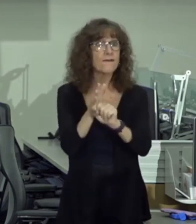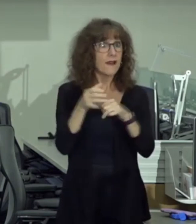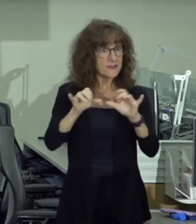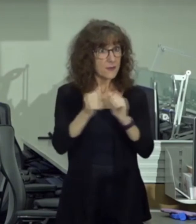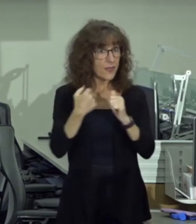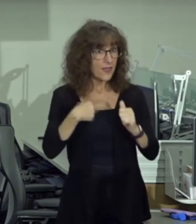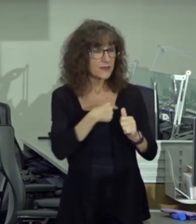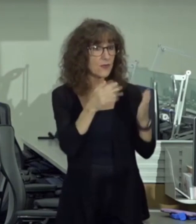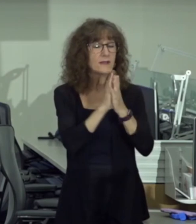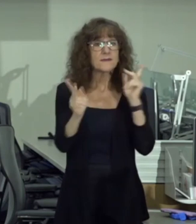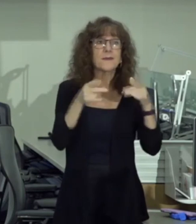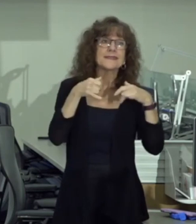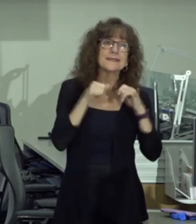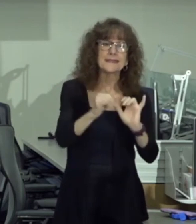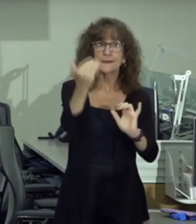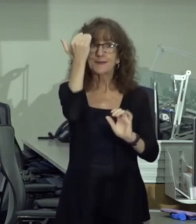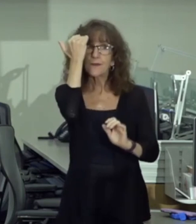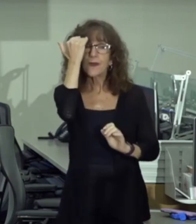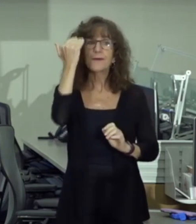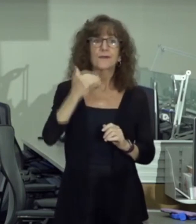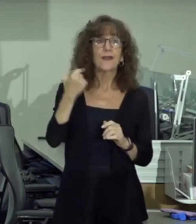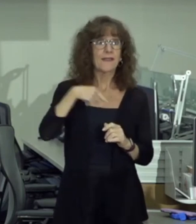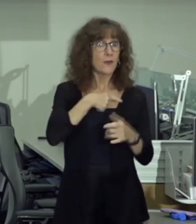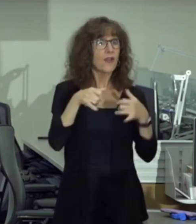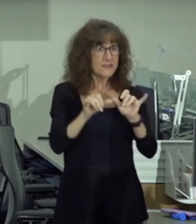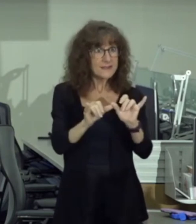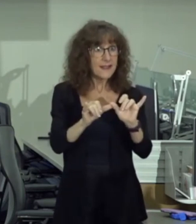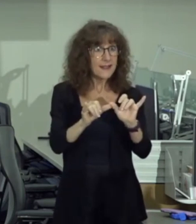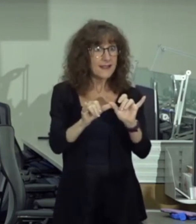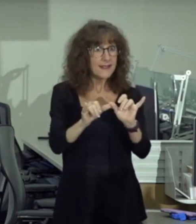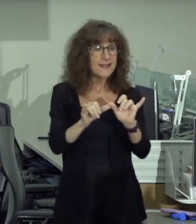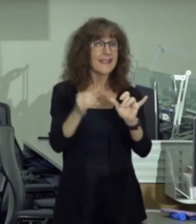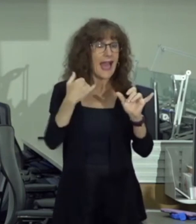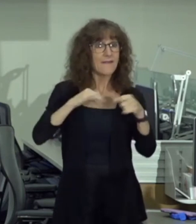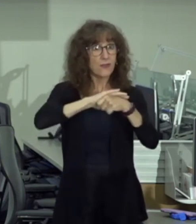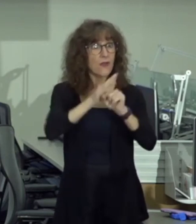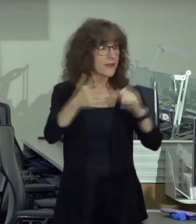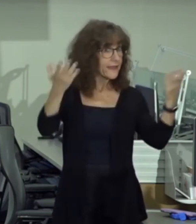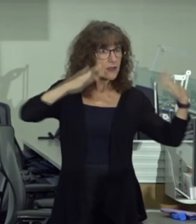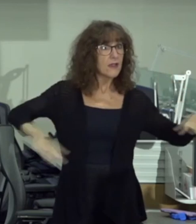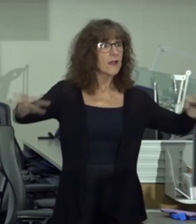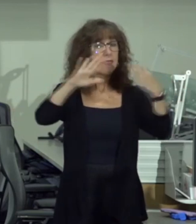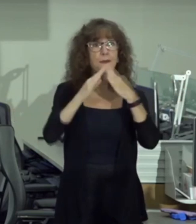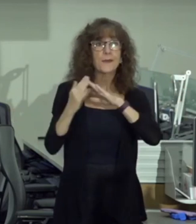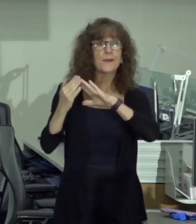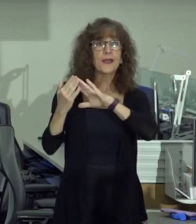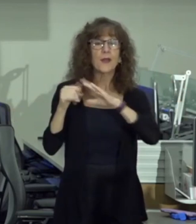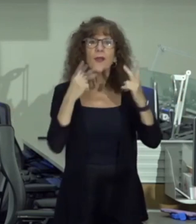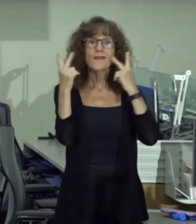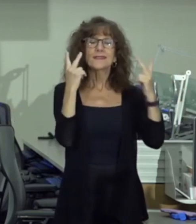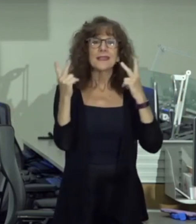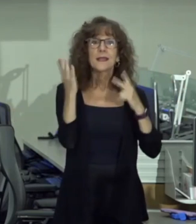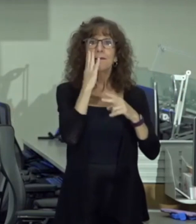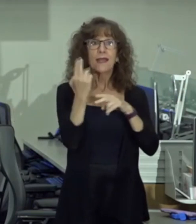are asking people to still be mindful that we still have coronavirus present in our community. We have also seen our